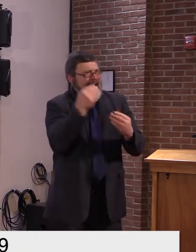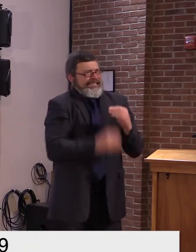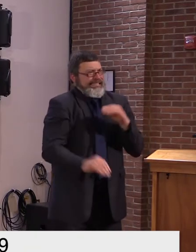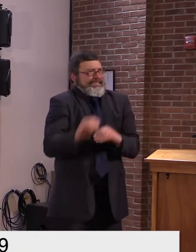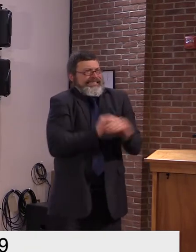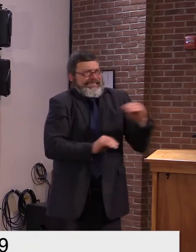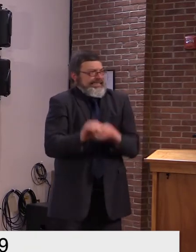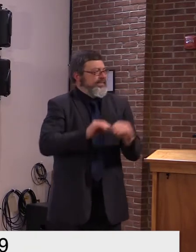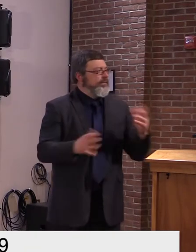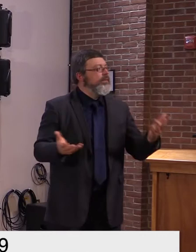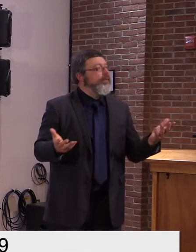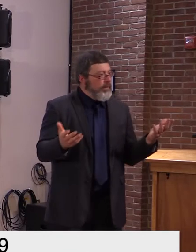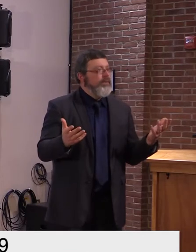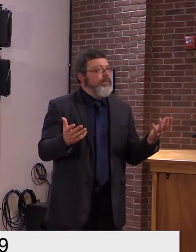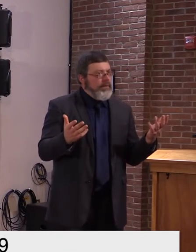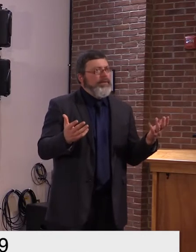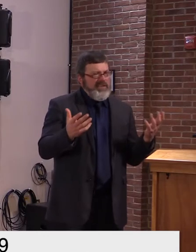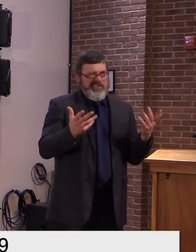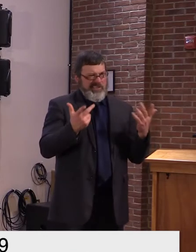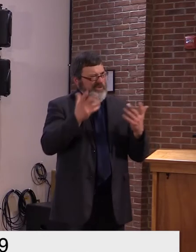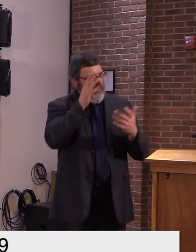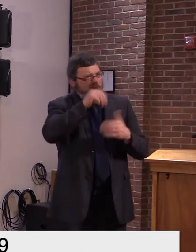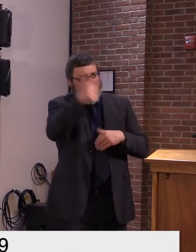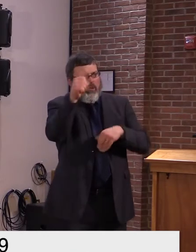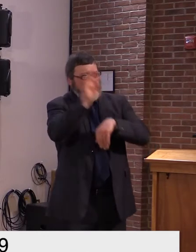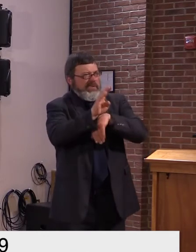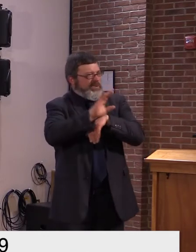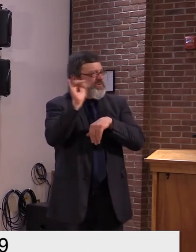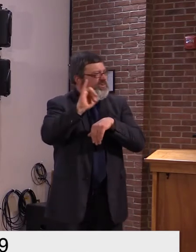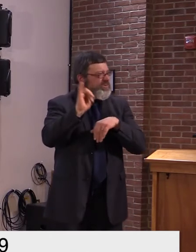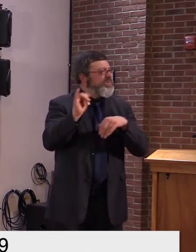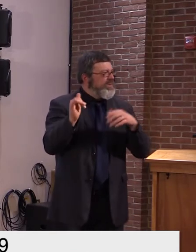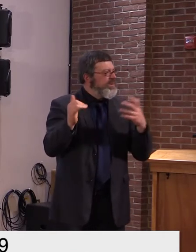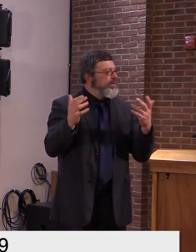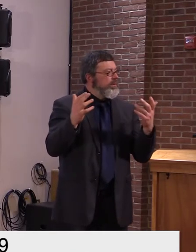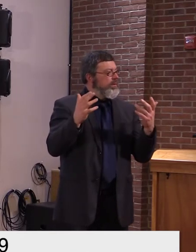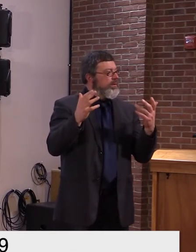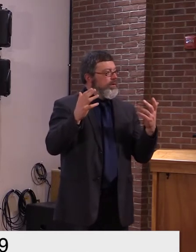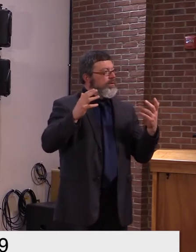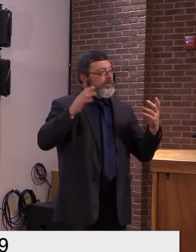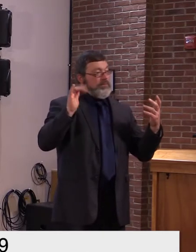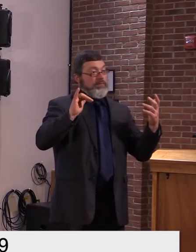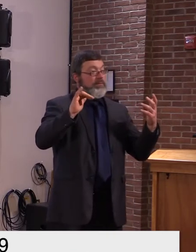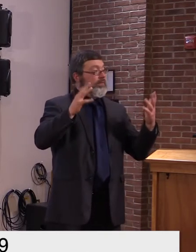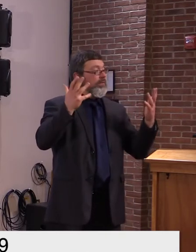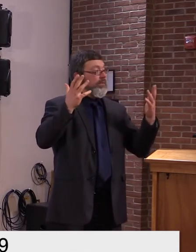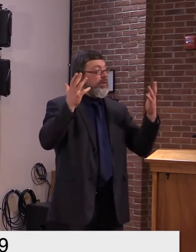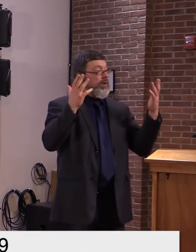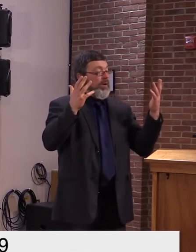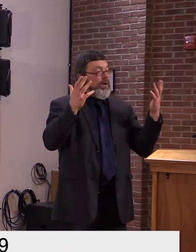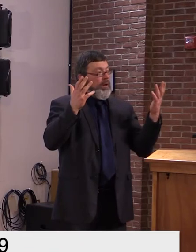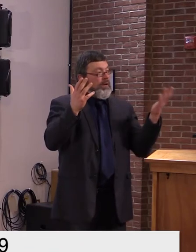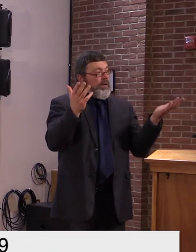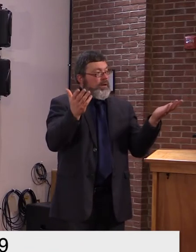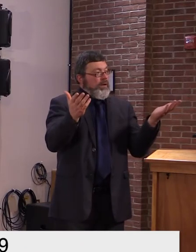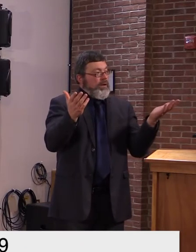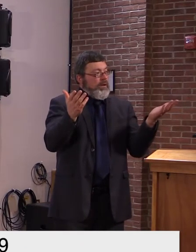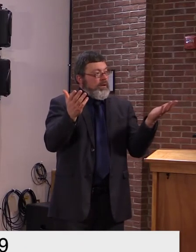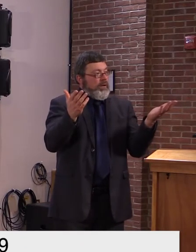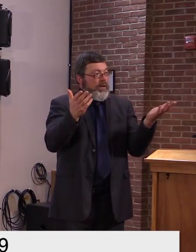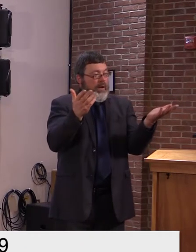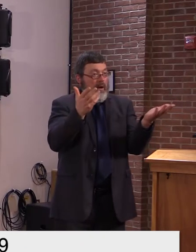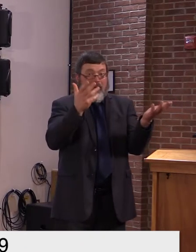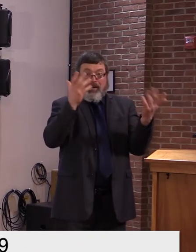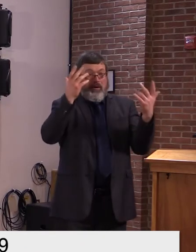out communities and a deep hole that will be a big recession. So that logic applies